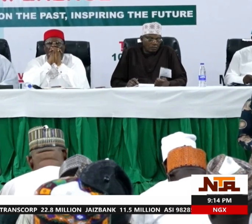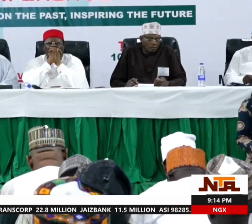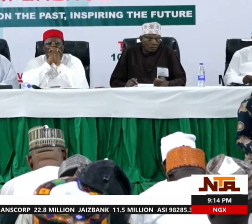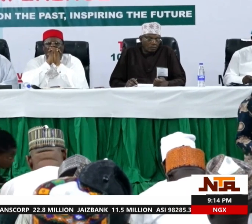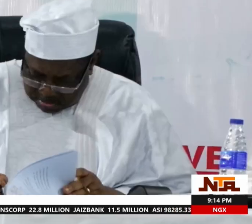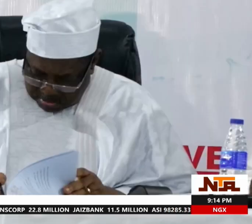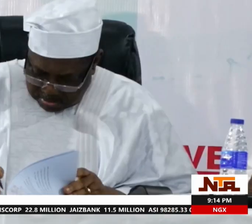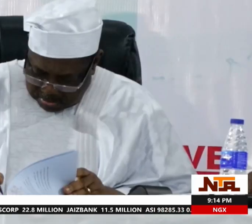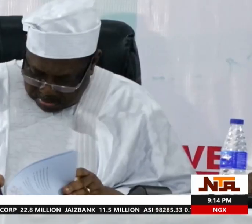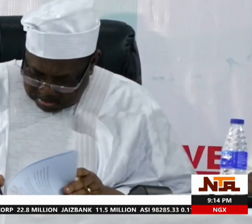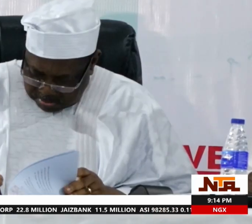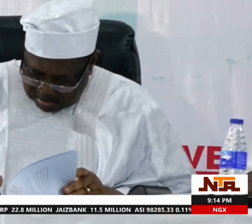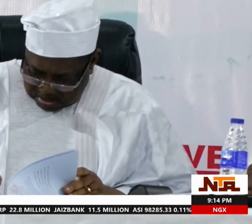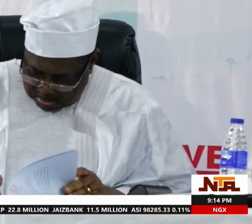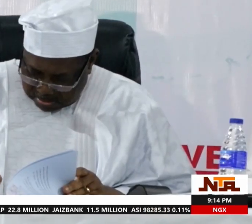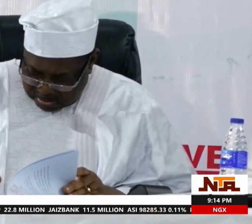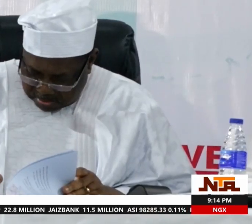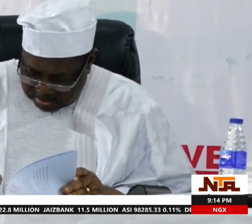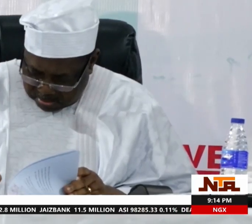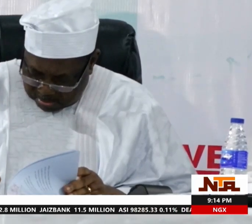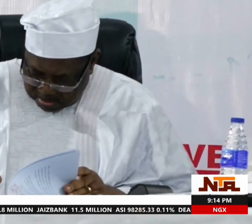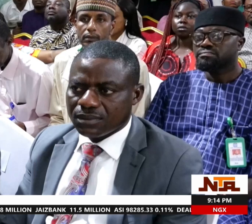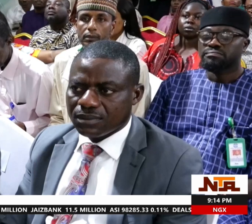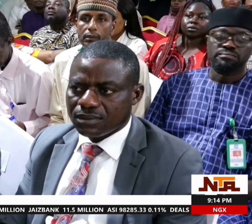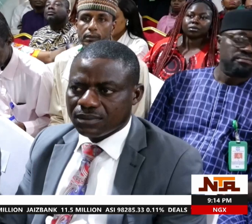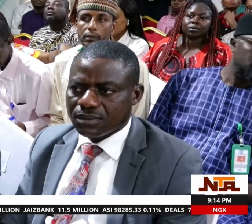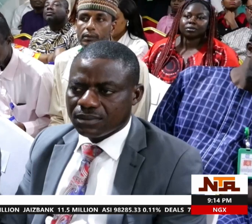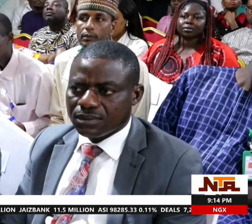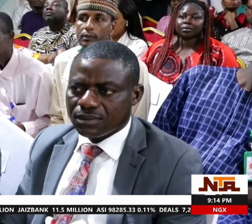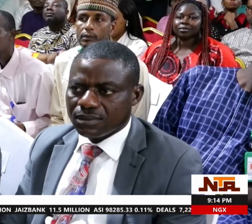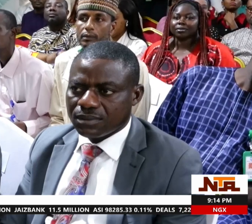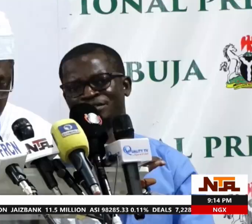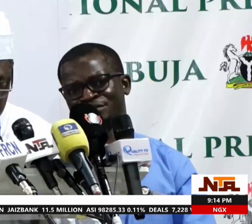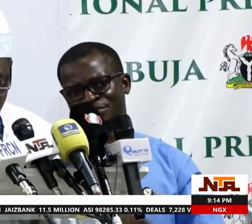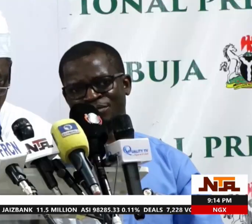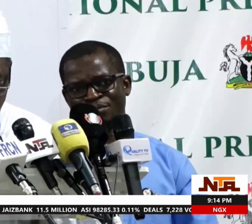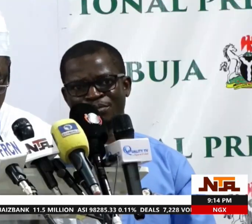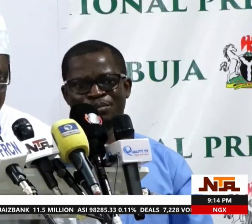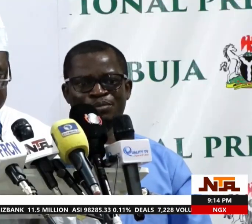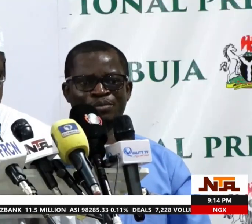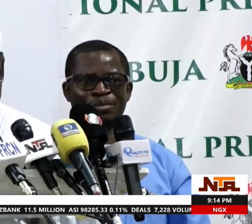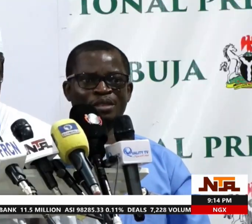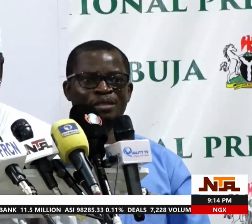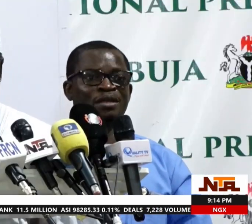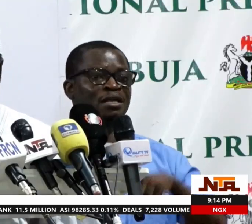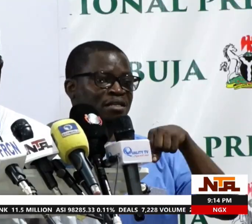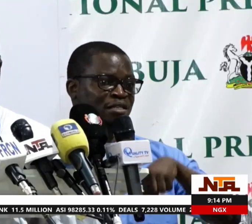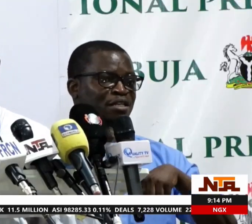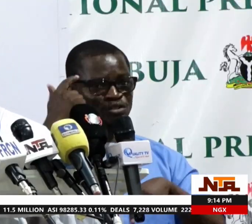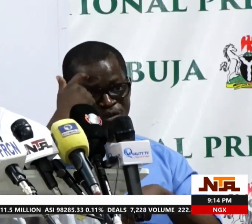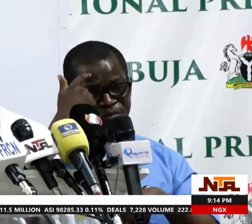are on the table. Secretary to the Government of the Federation, George Akume, is point-blank on President Tenubu's